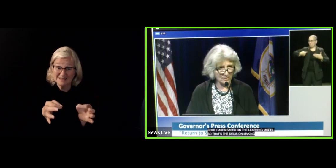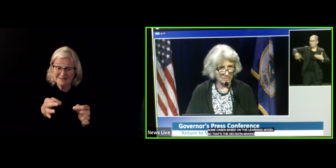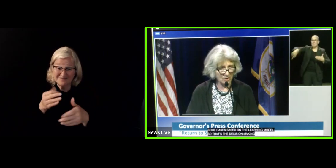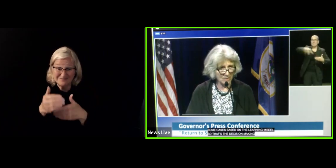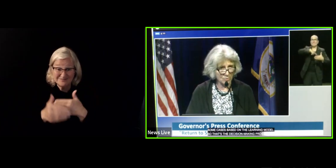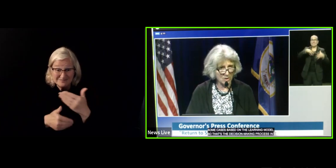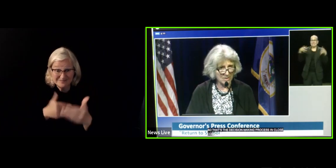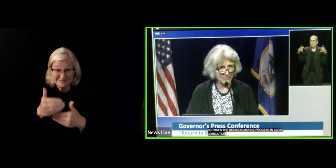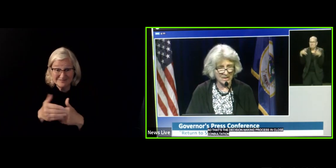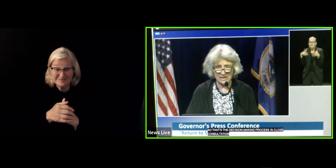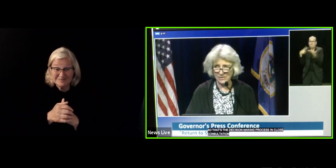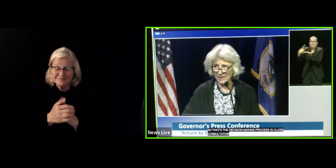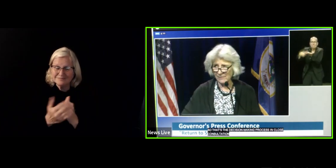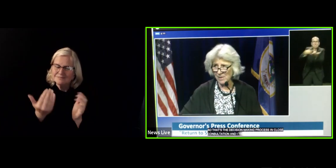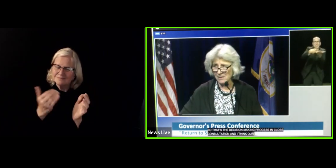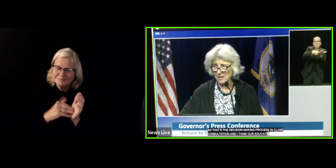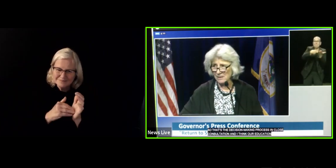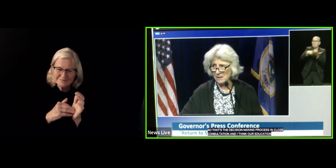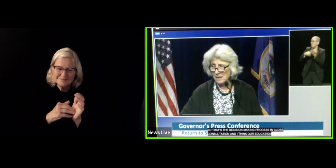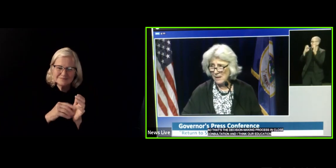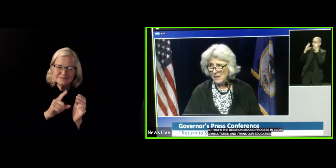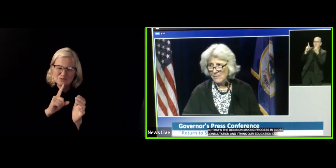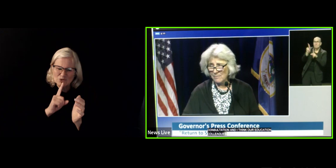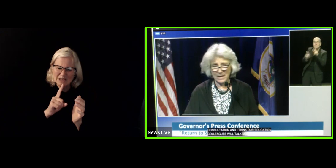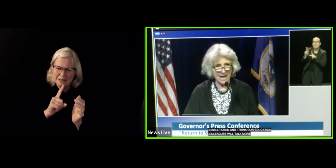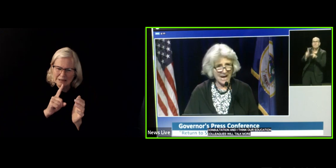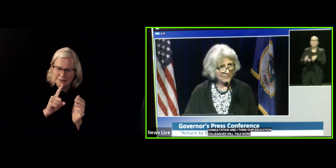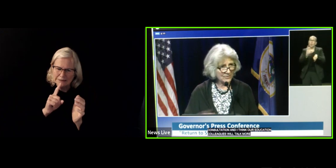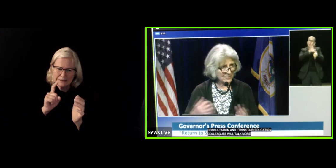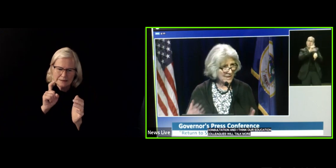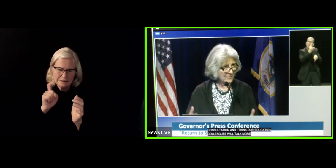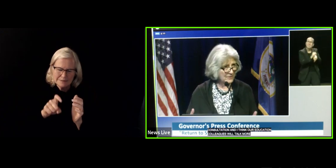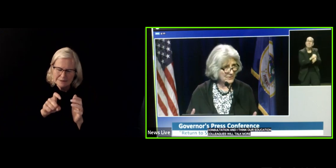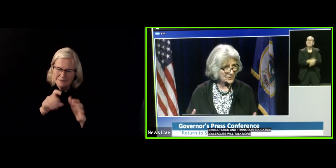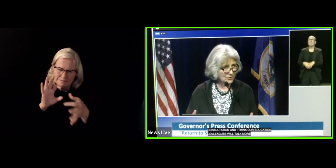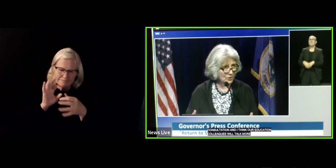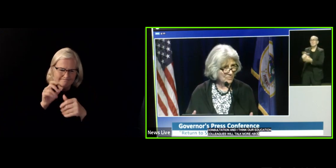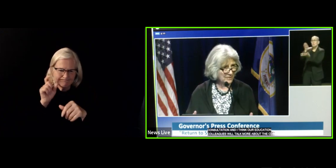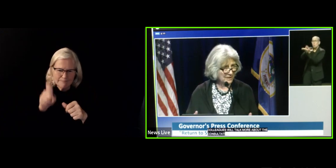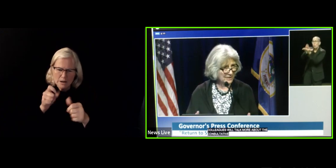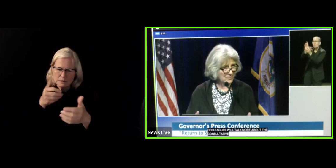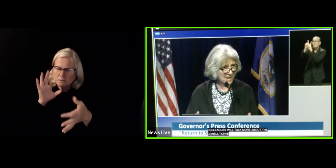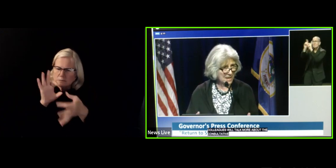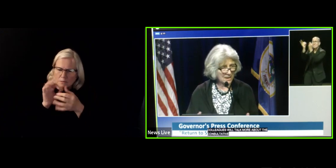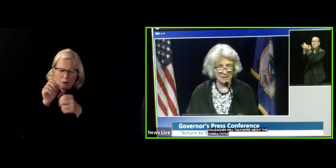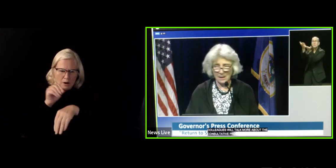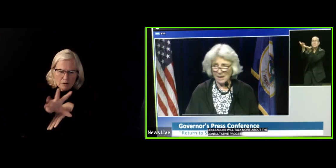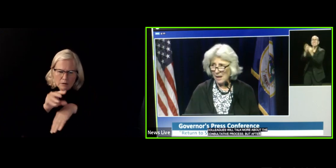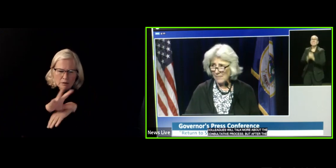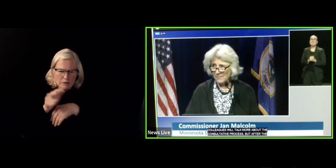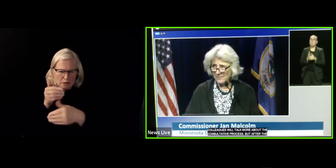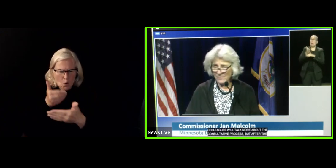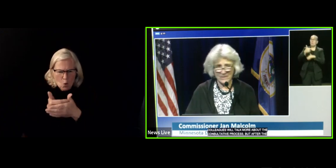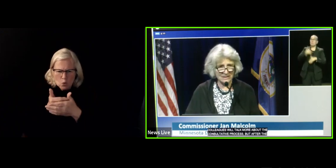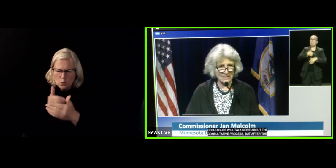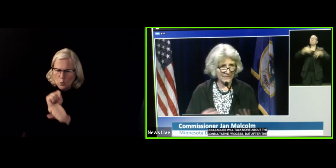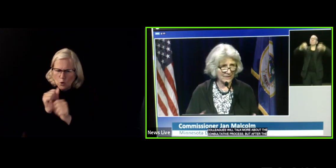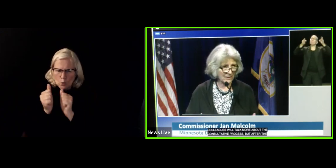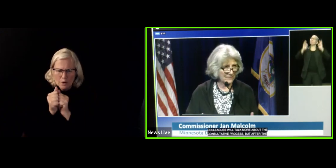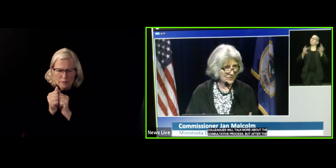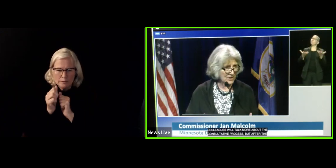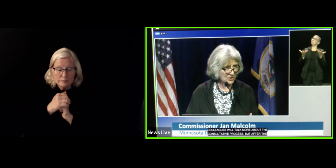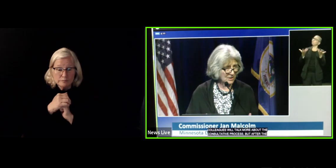will talk more about the consultative process. But after the decision to open is made, that's not